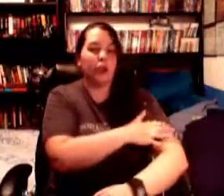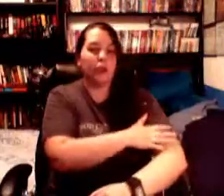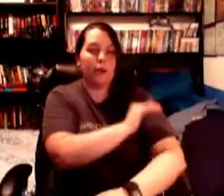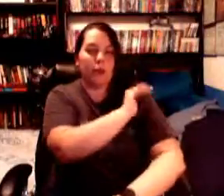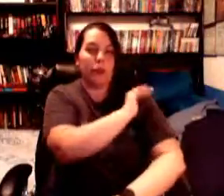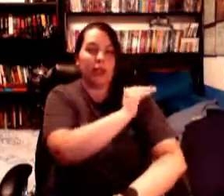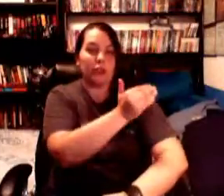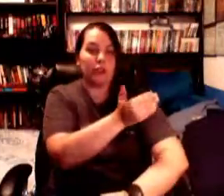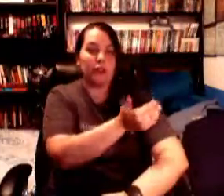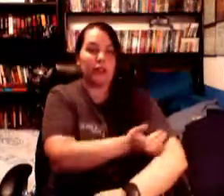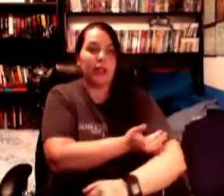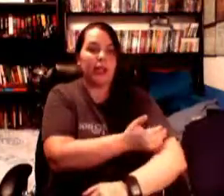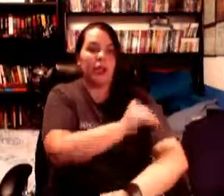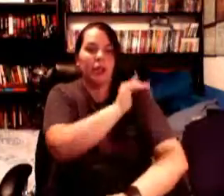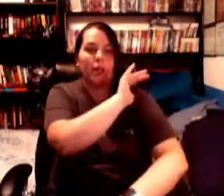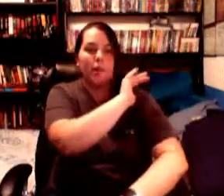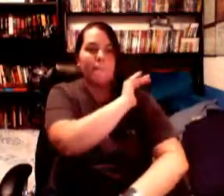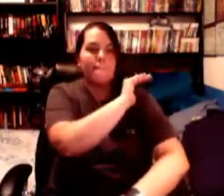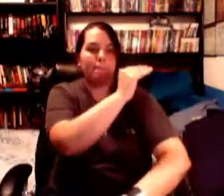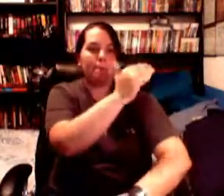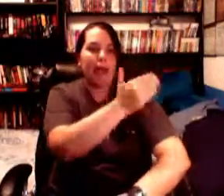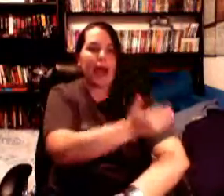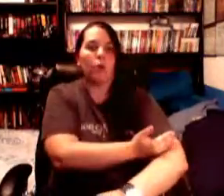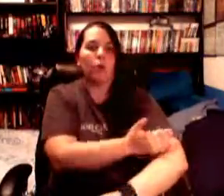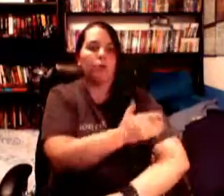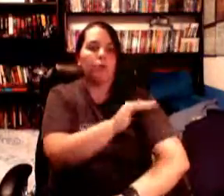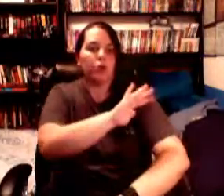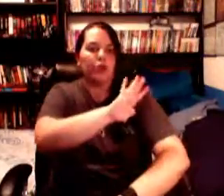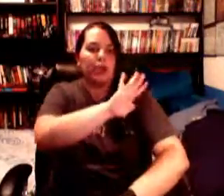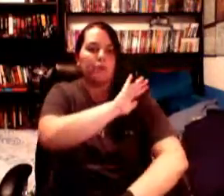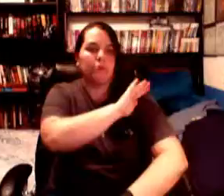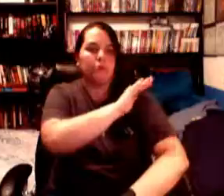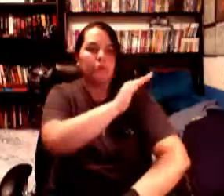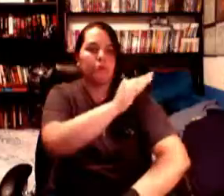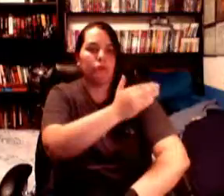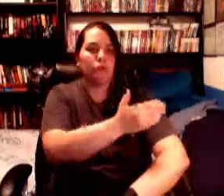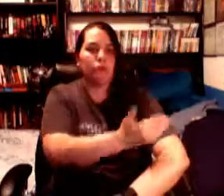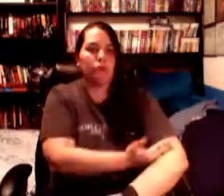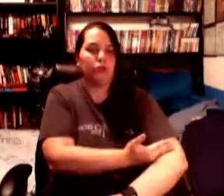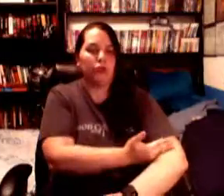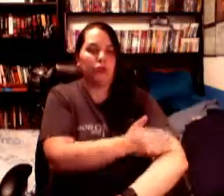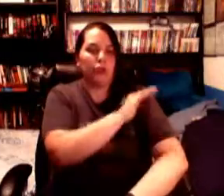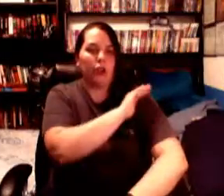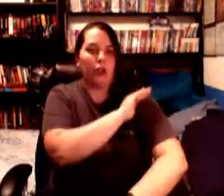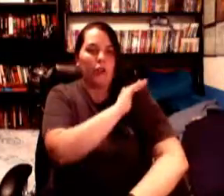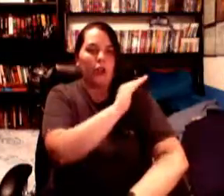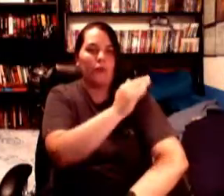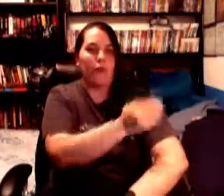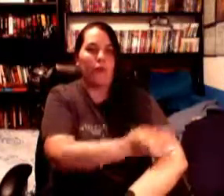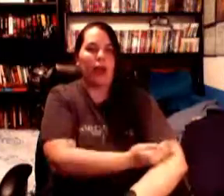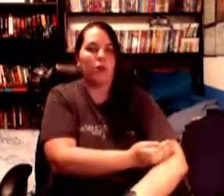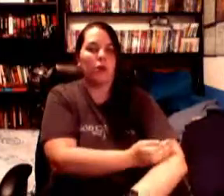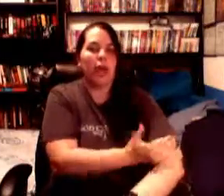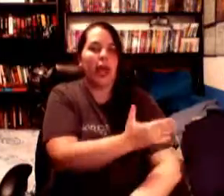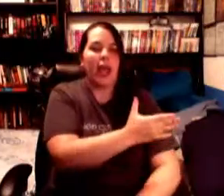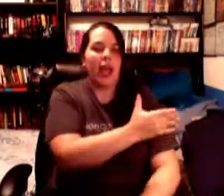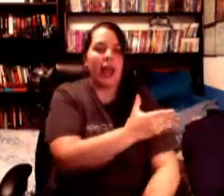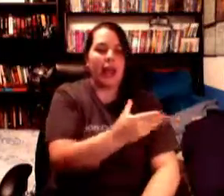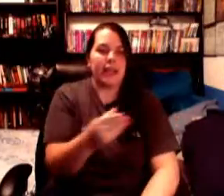showing a muscle that's really big. Power, you're just kind of circle it, going over it. Power.